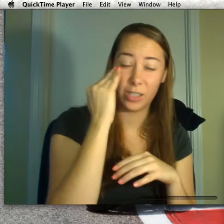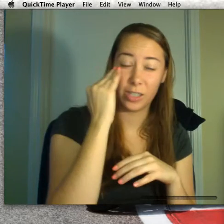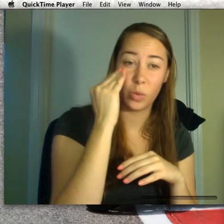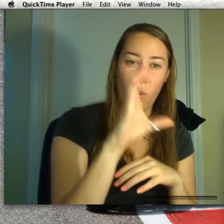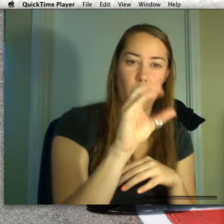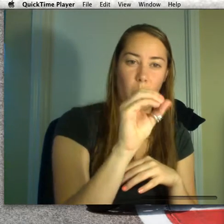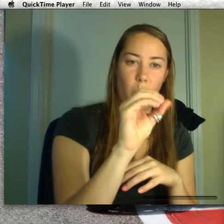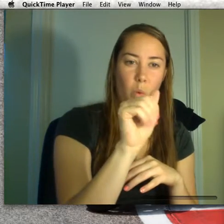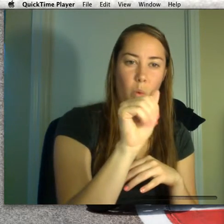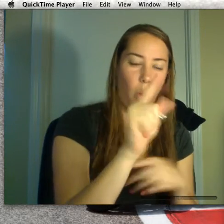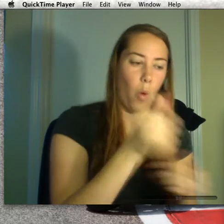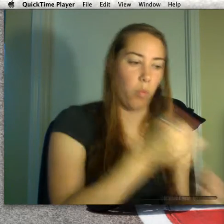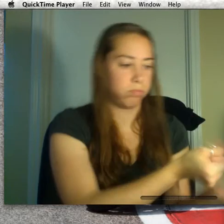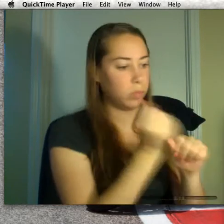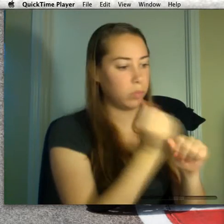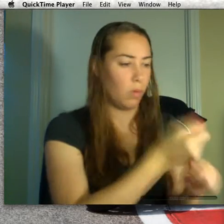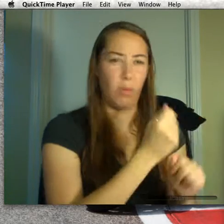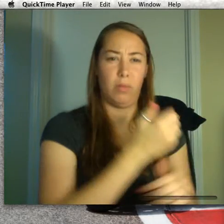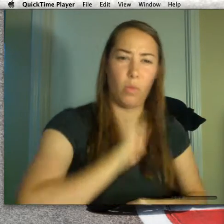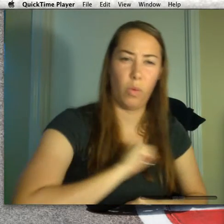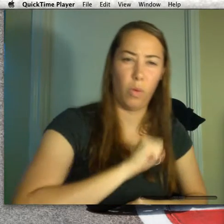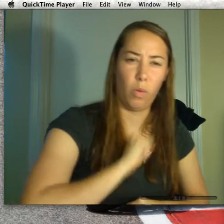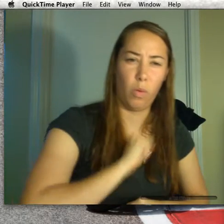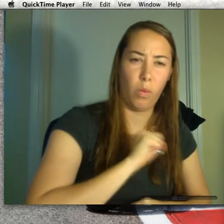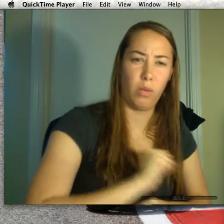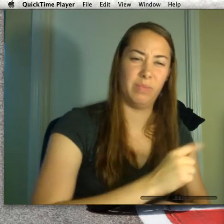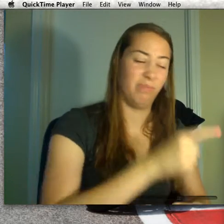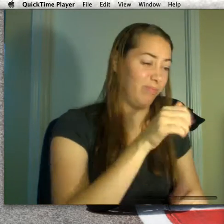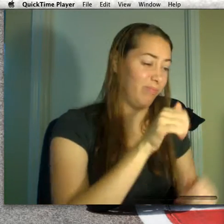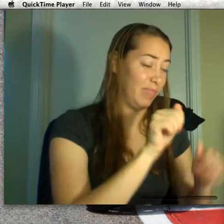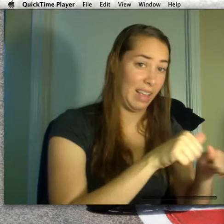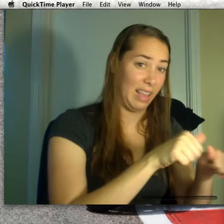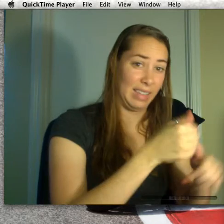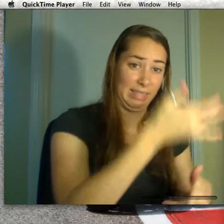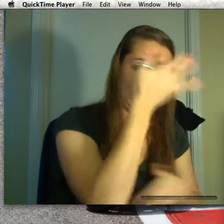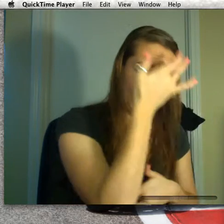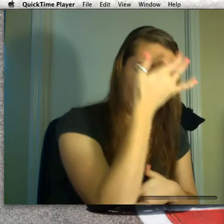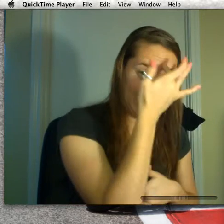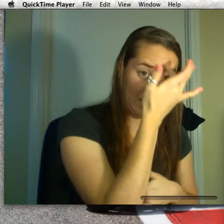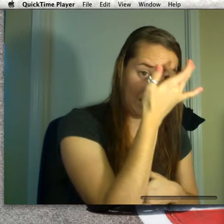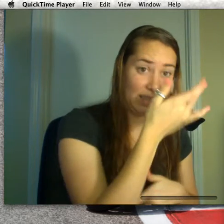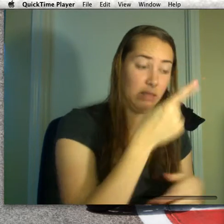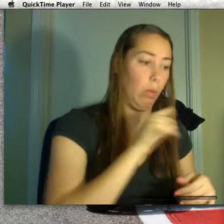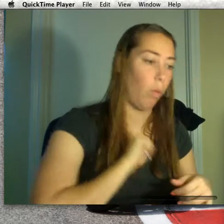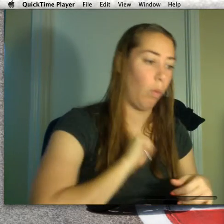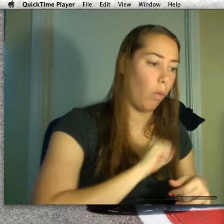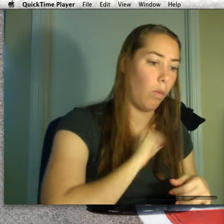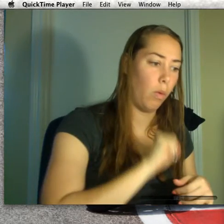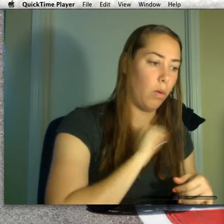scandal on the real side by the Mississippi River. Every day,